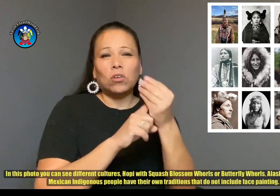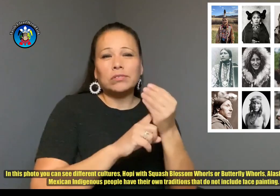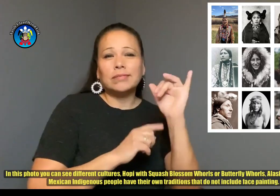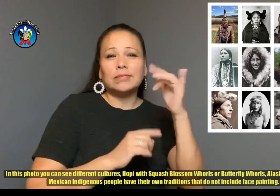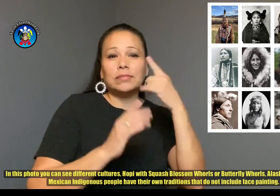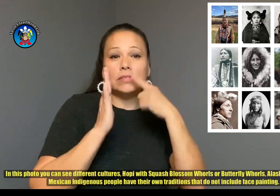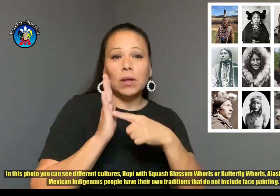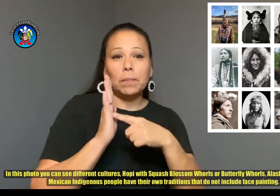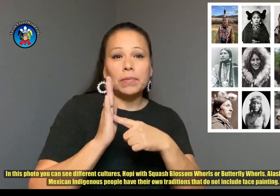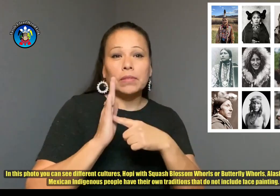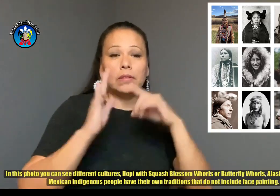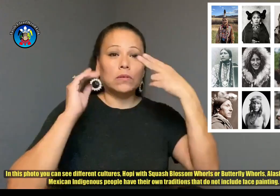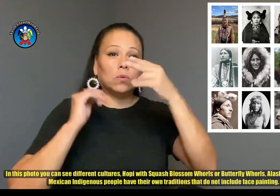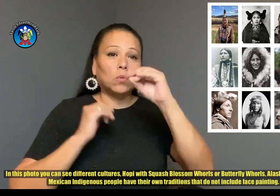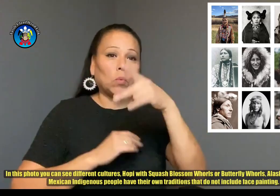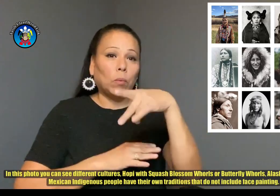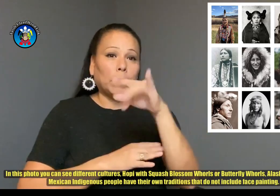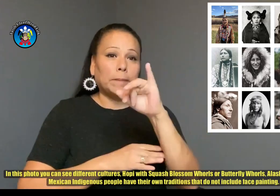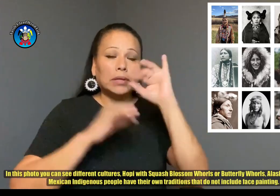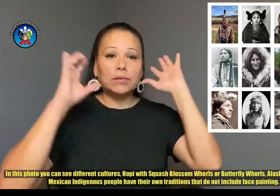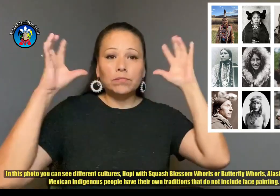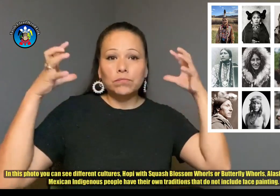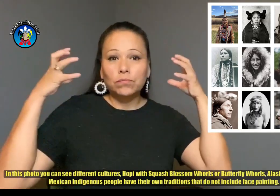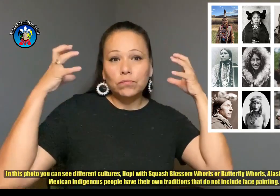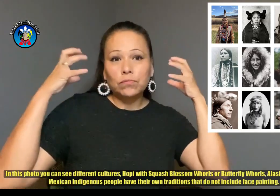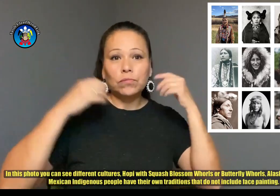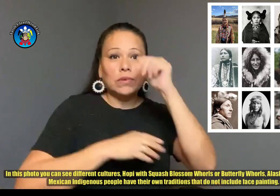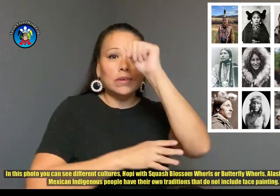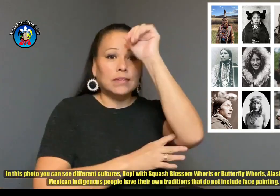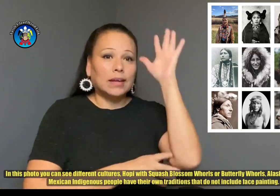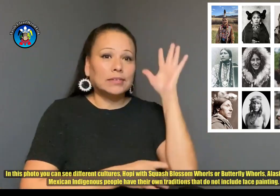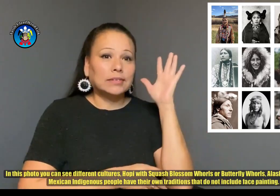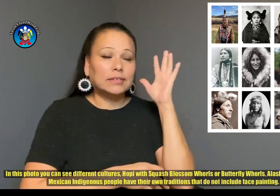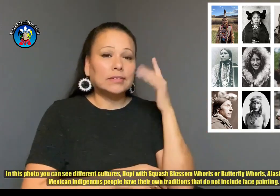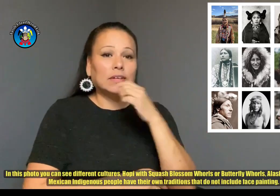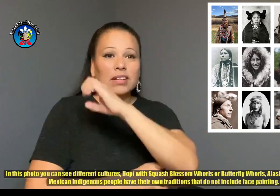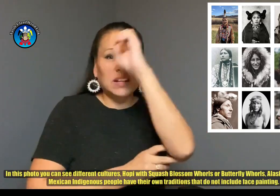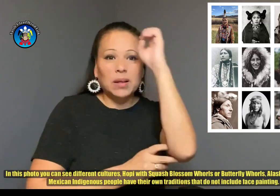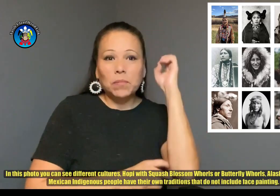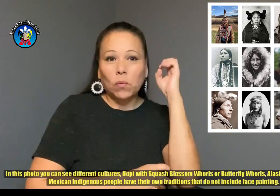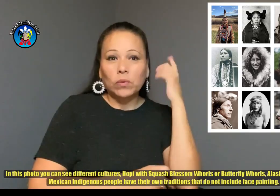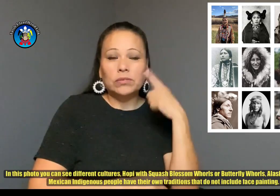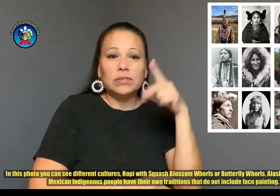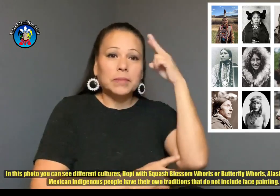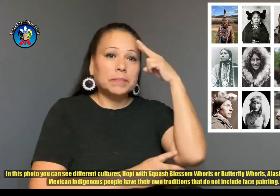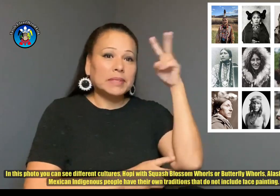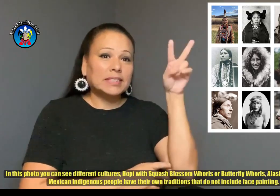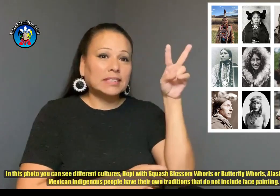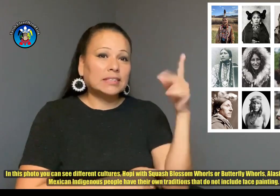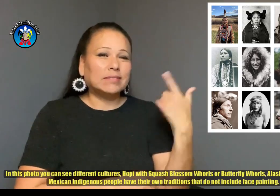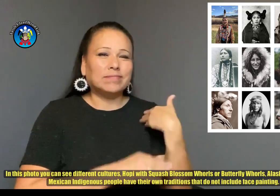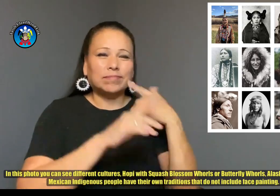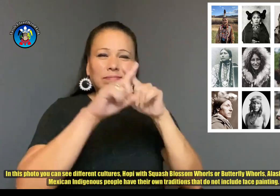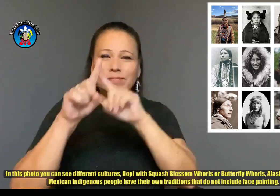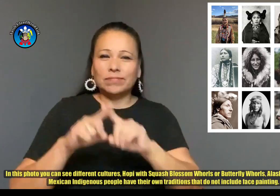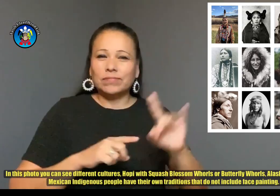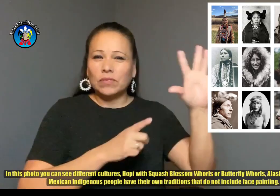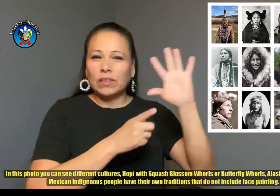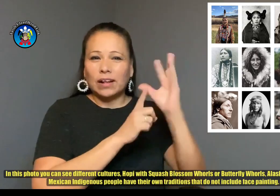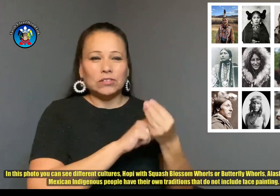photo, you'll see different cultures, including the Hopi with squash blossom whorls, Alaskan natives, or even Mexican indigenous people who have